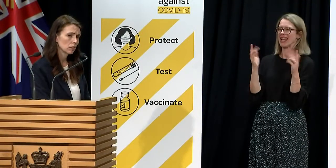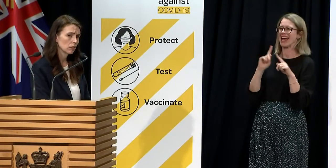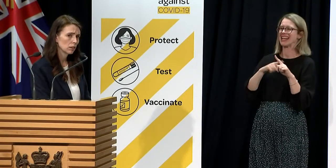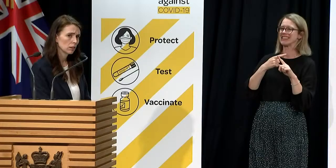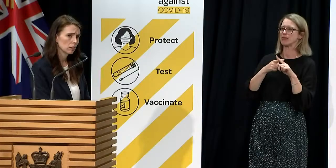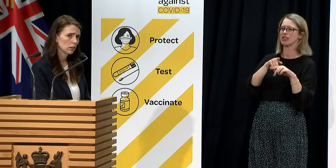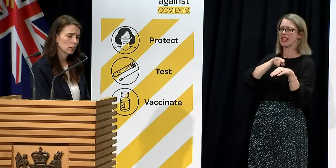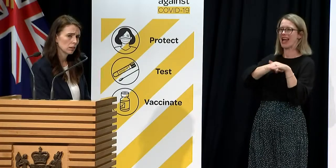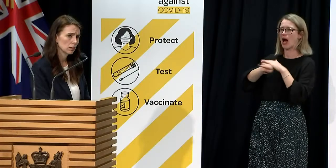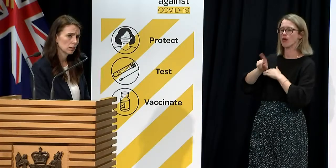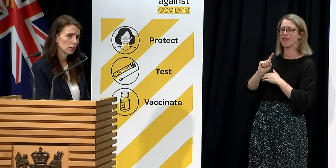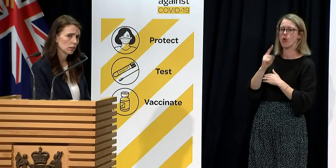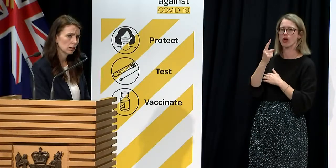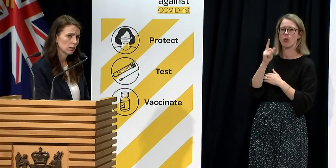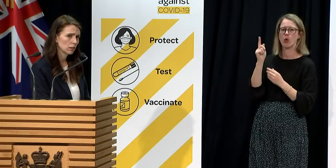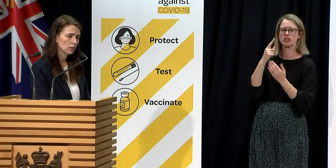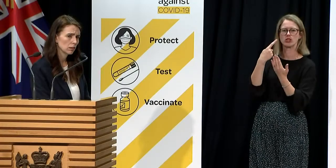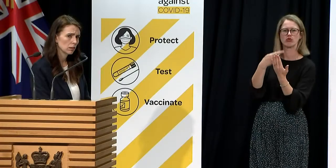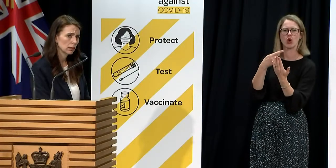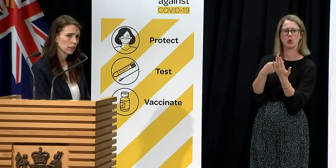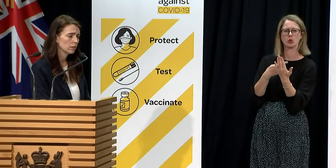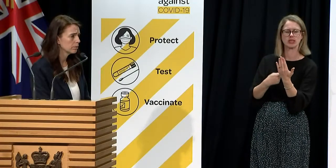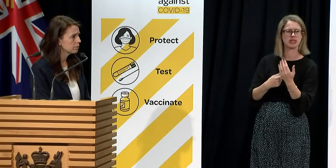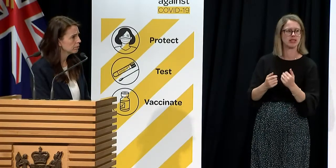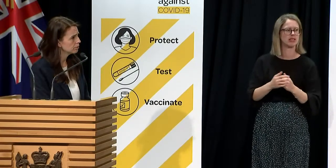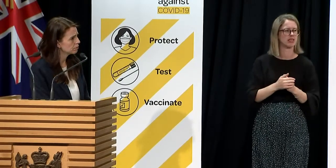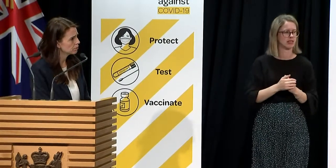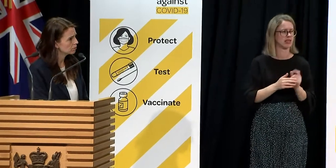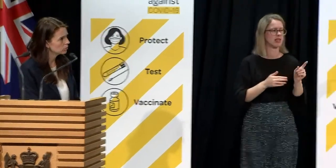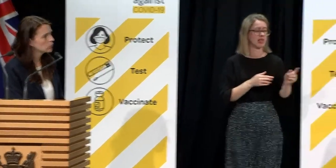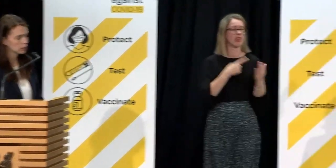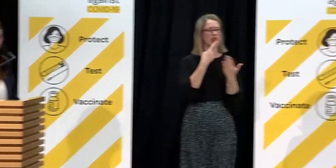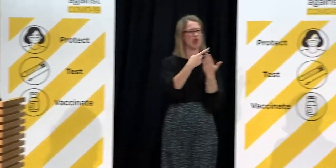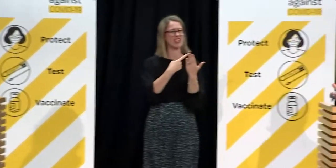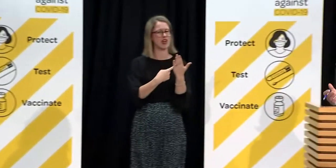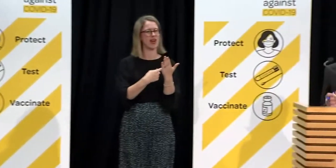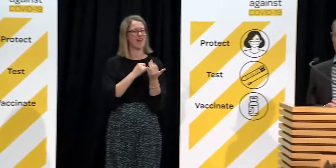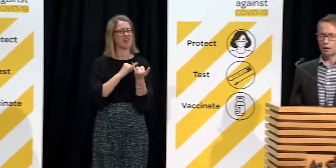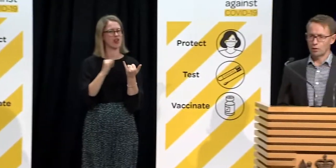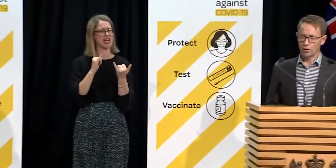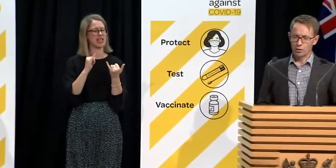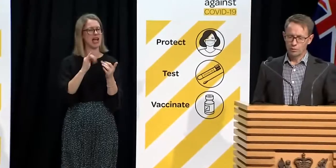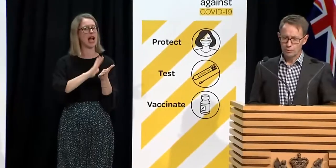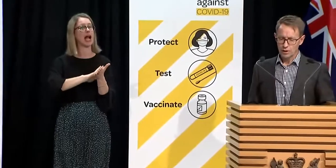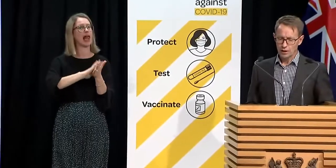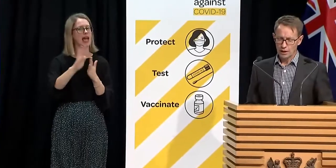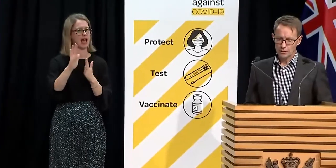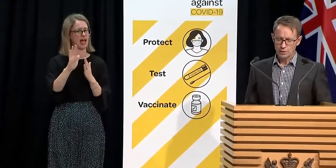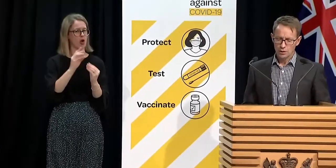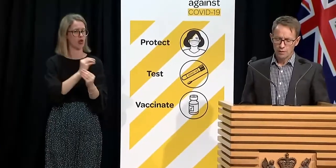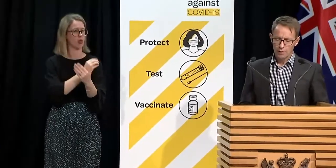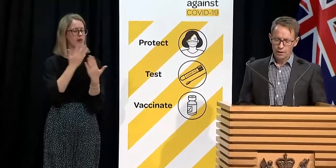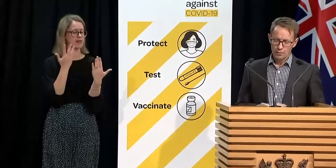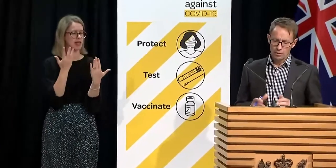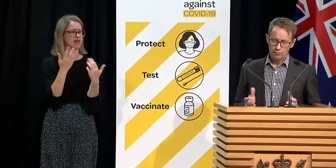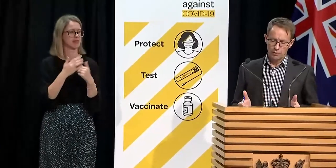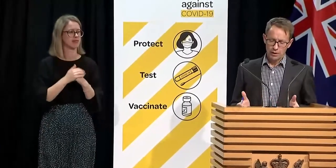What criteria needs to be met? You said there were very few. Well, the criteria are very explicit on the website,